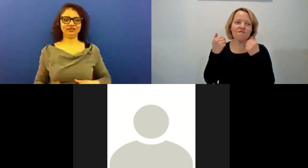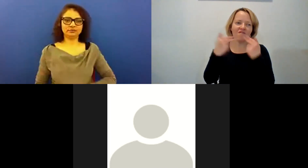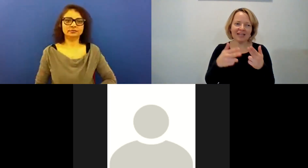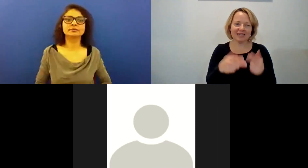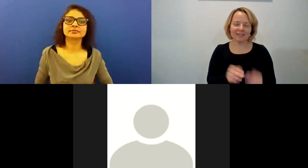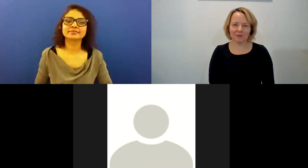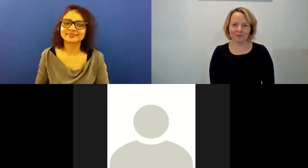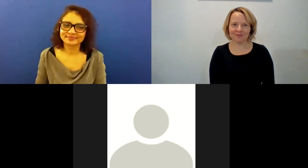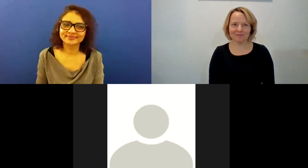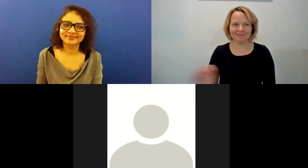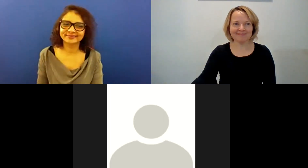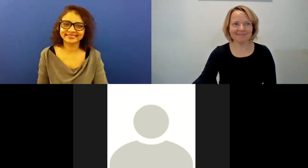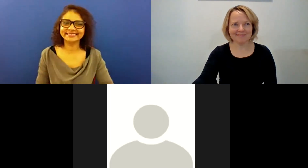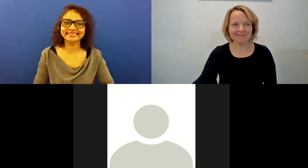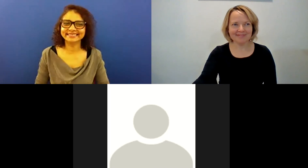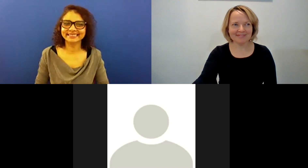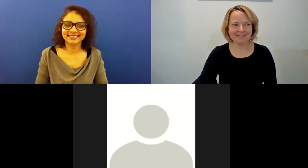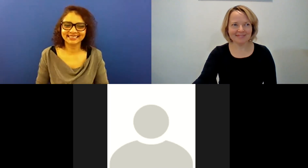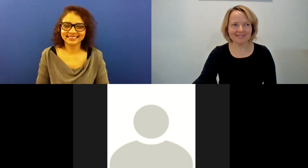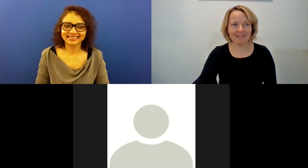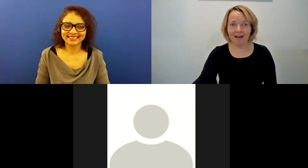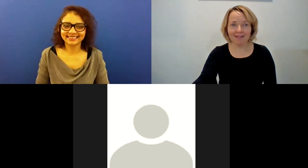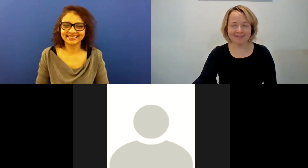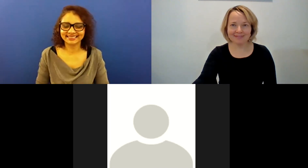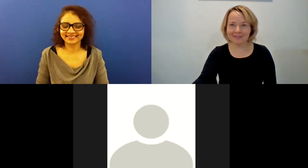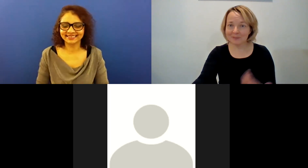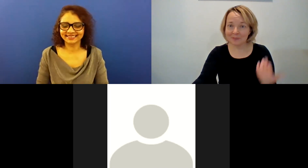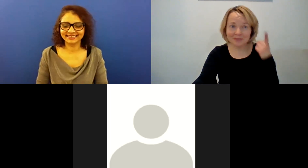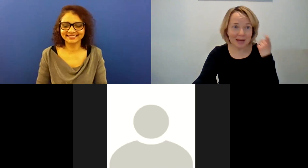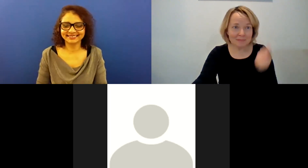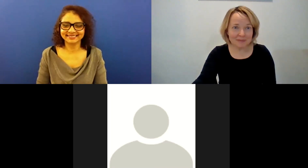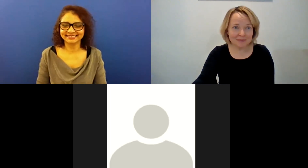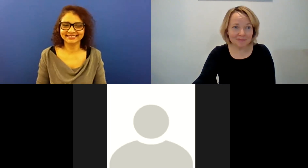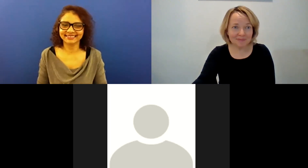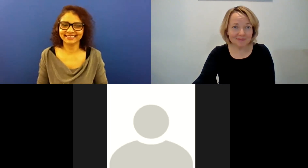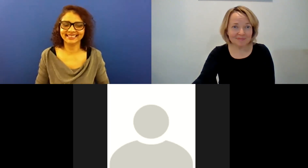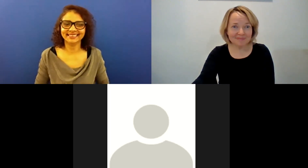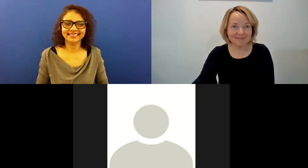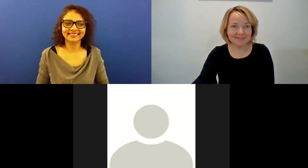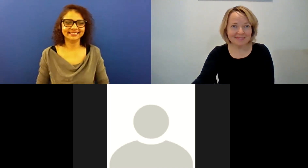questions. I'll just stay here and wait till Dami comes back with the next question.